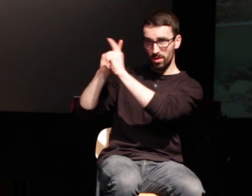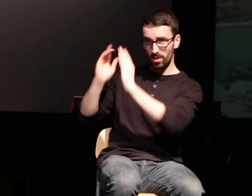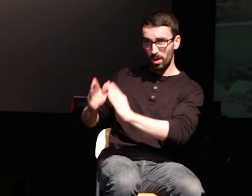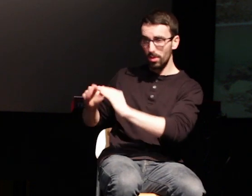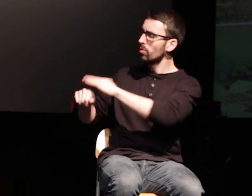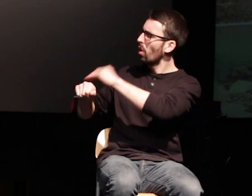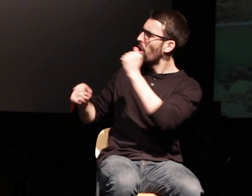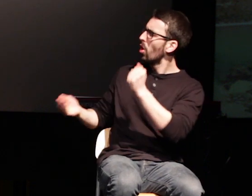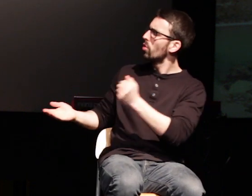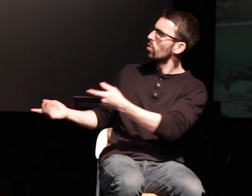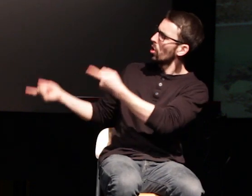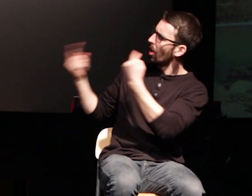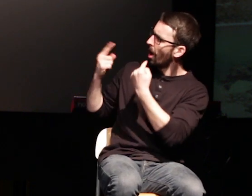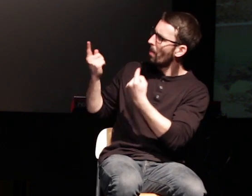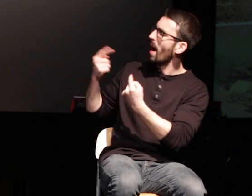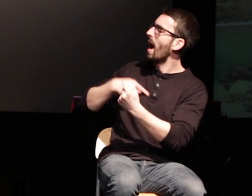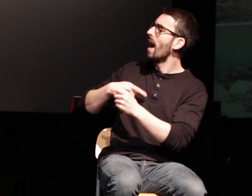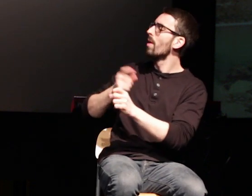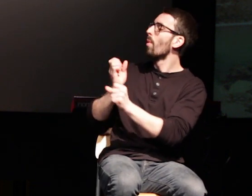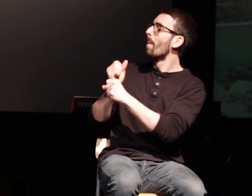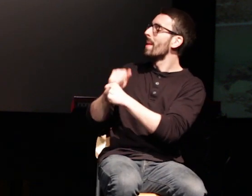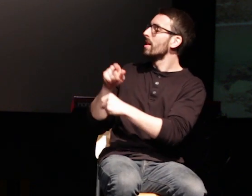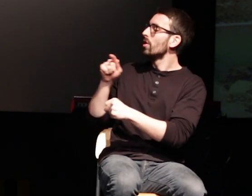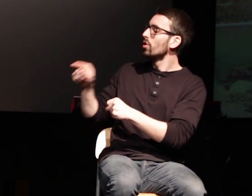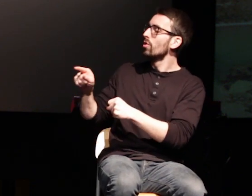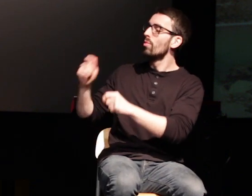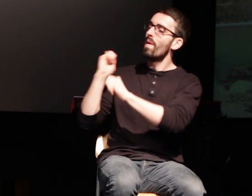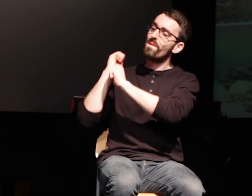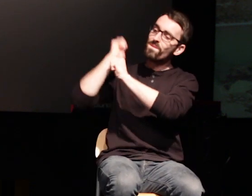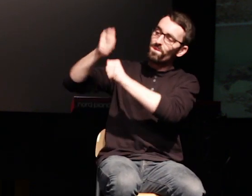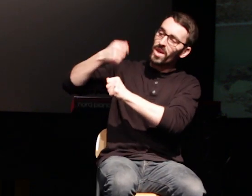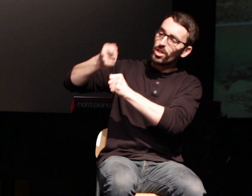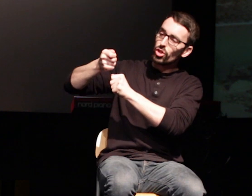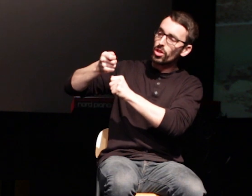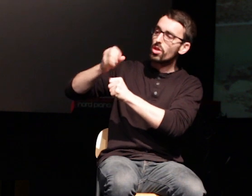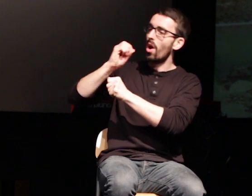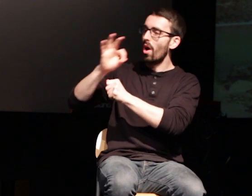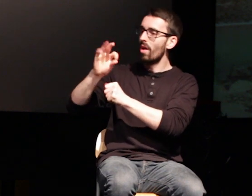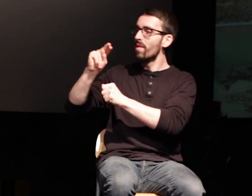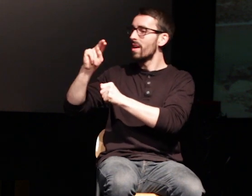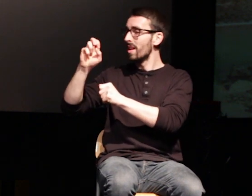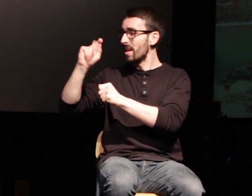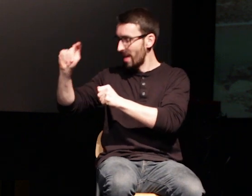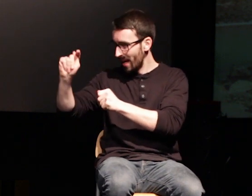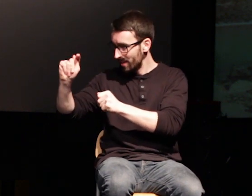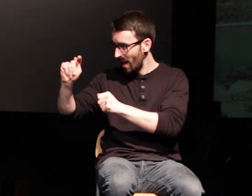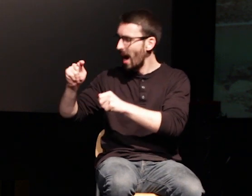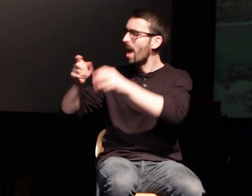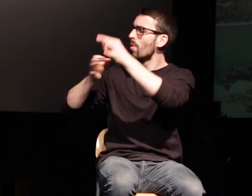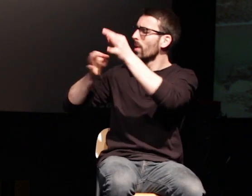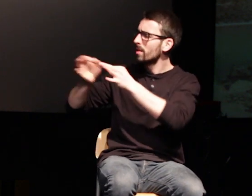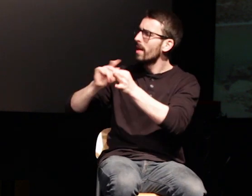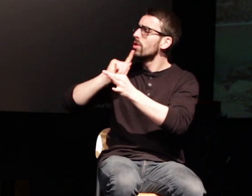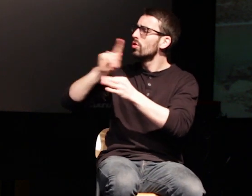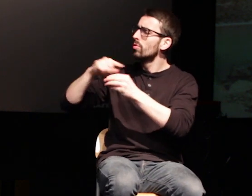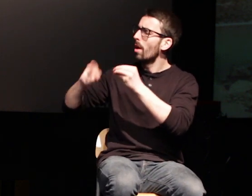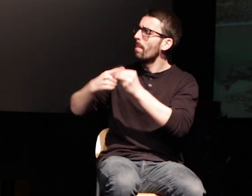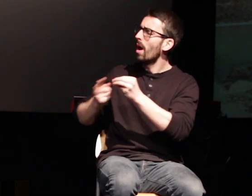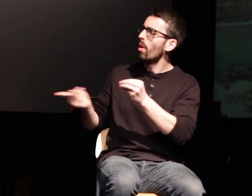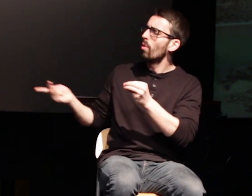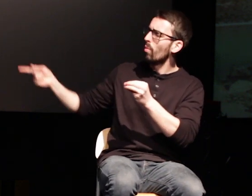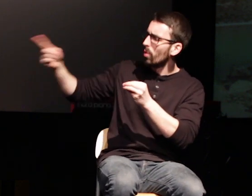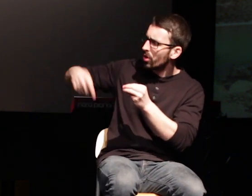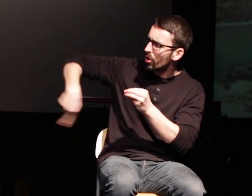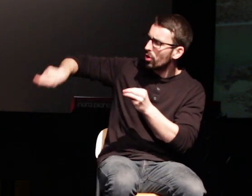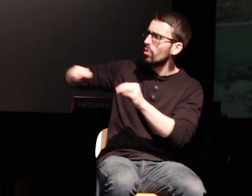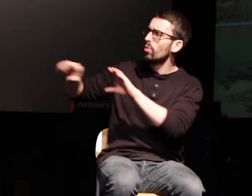men. I'll invite you, come, I'm gonna take what you do and I'm gonna explain truths about what you do, your industry, your